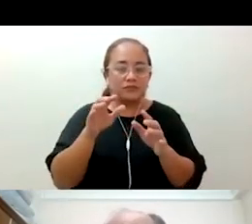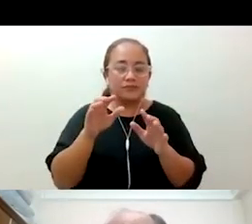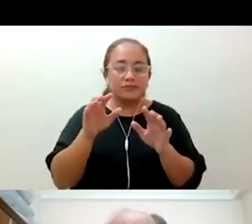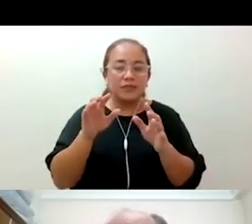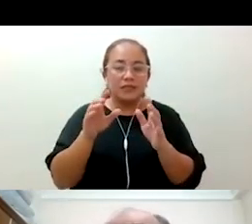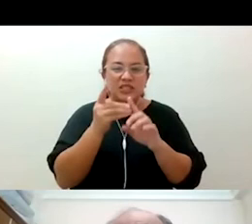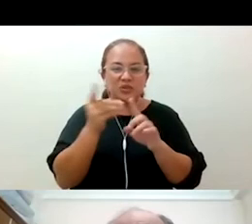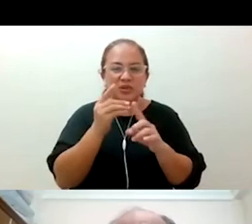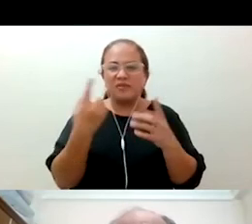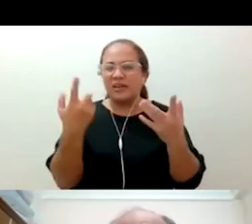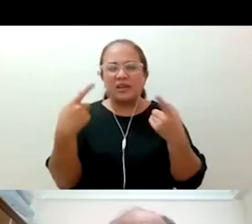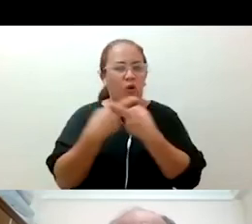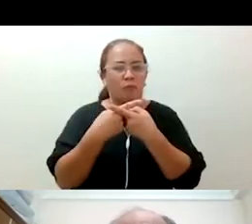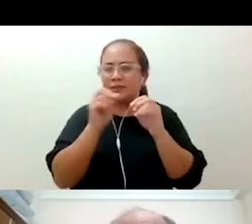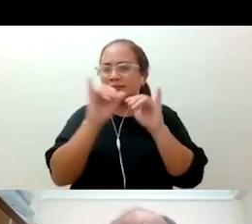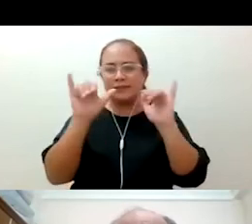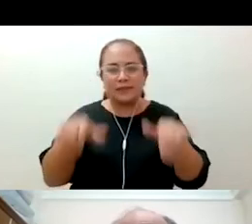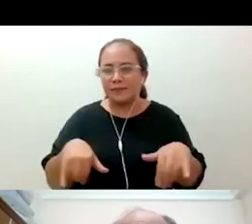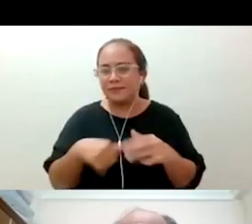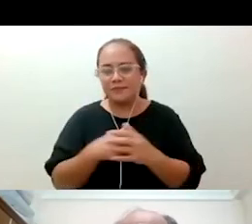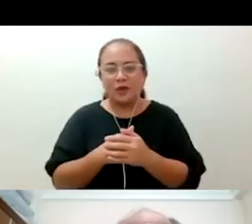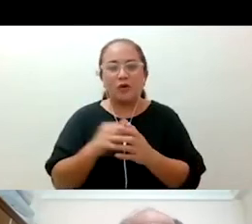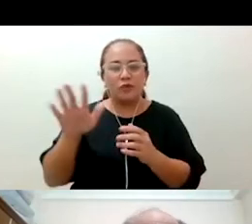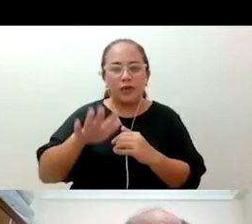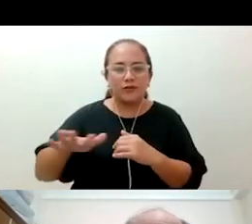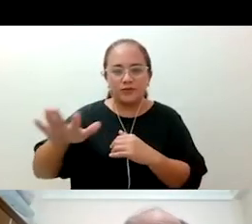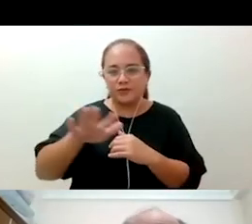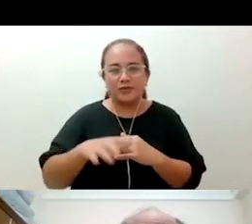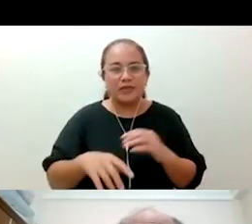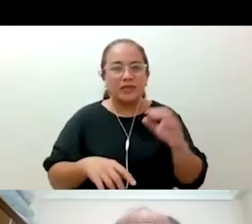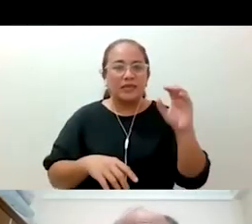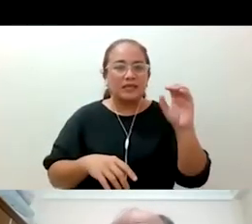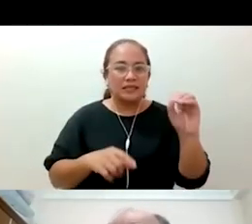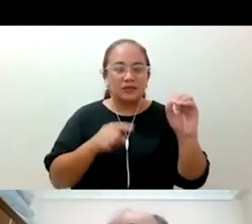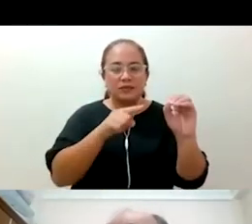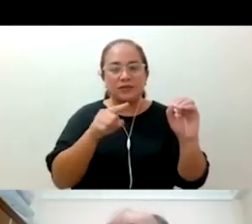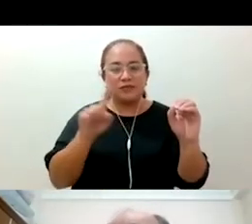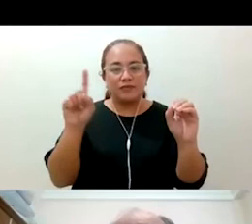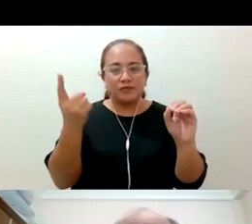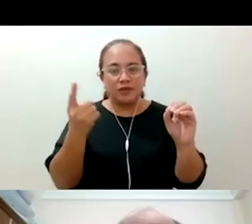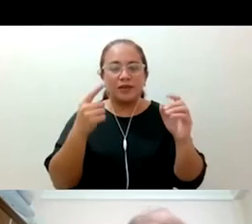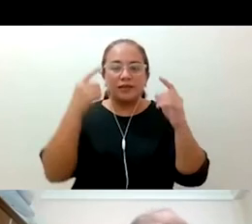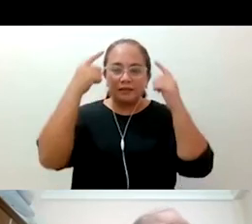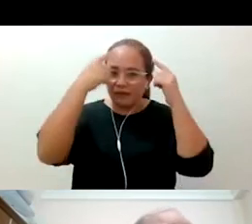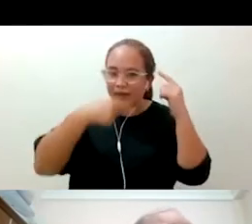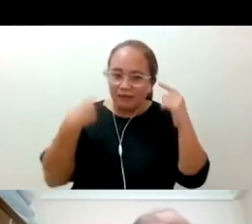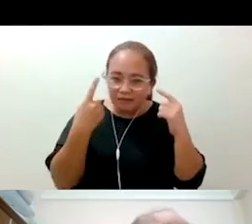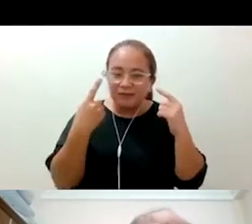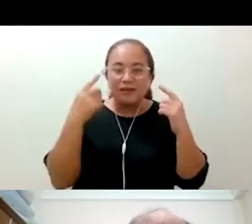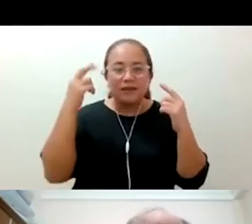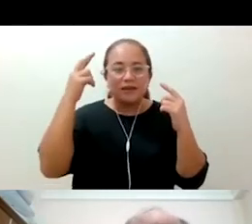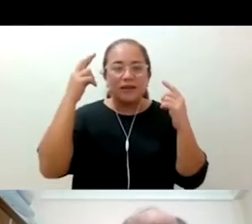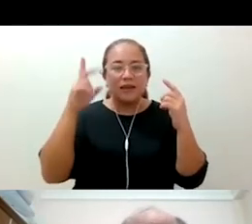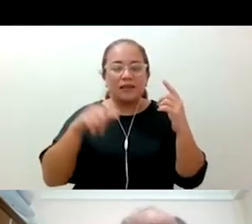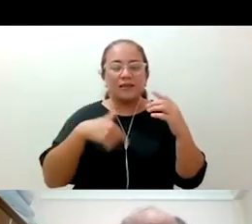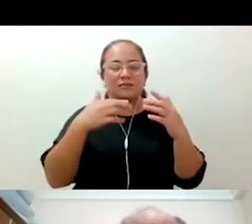a very complex system of locations. So zero tab first, and then the head, and it